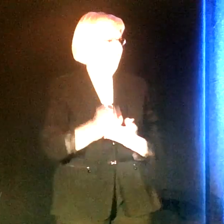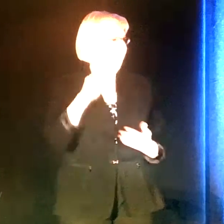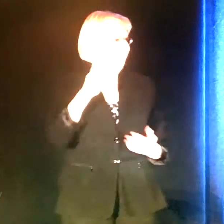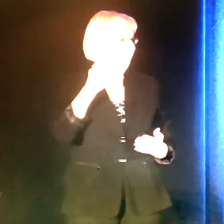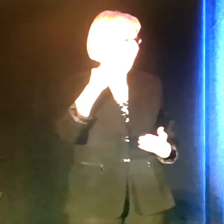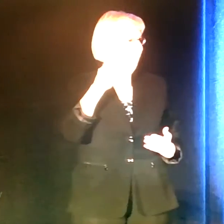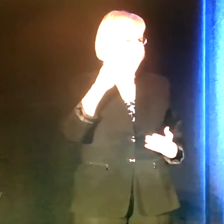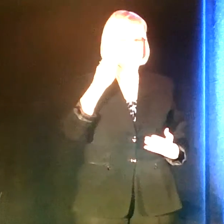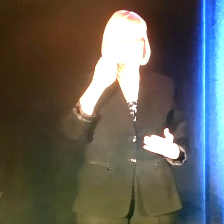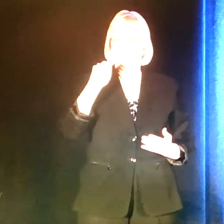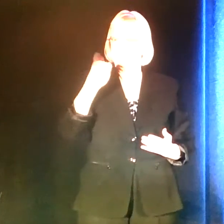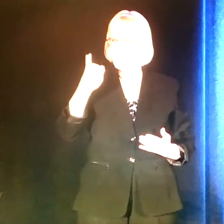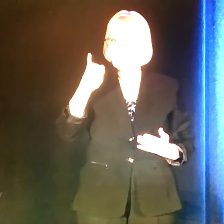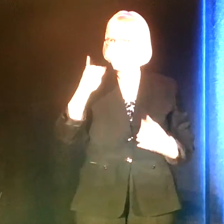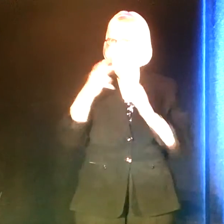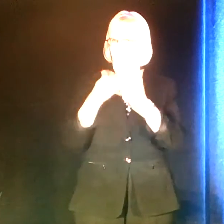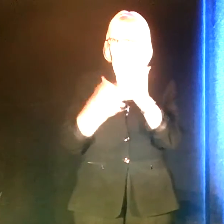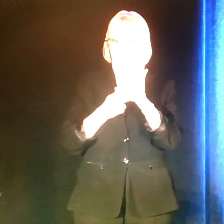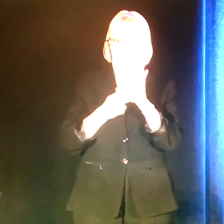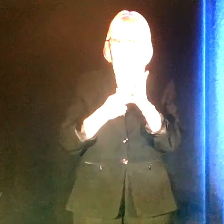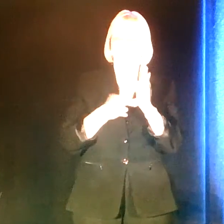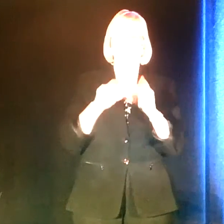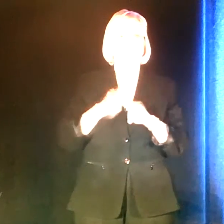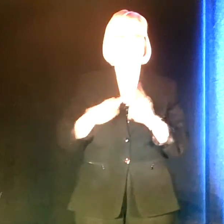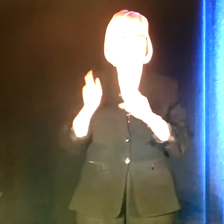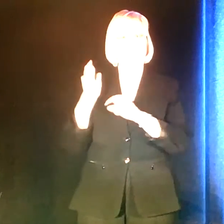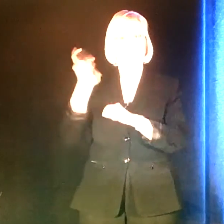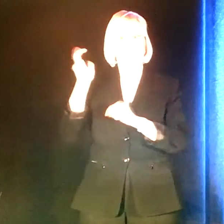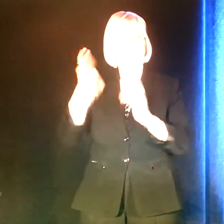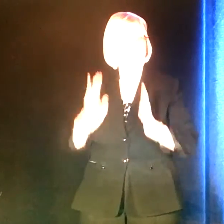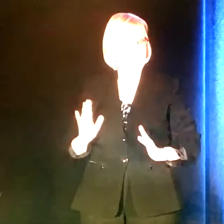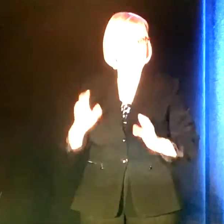Anyways, that's the batter's Vendetta rule.